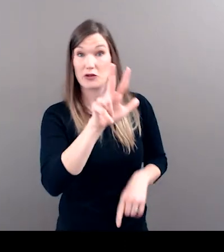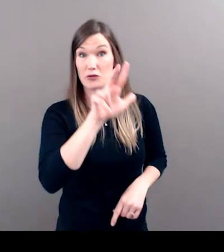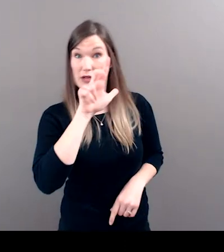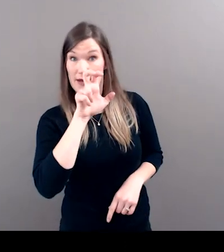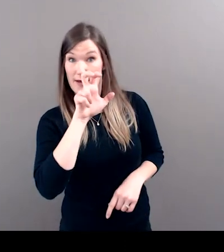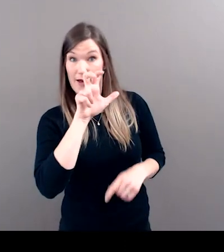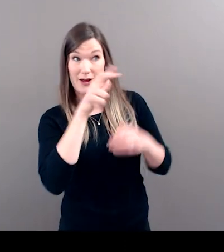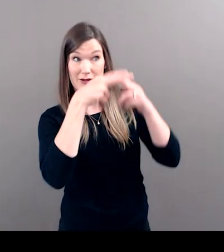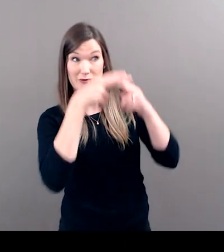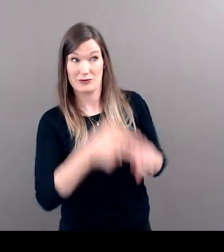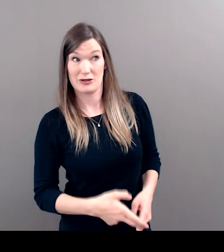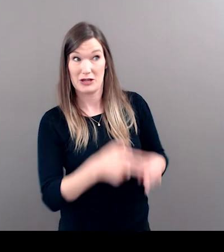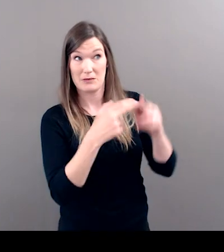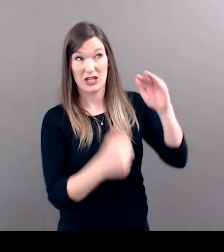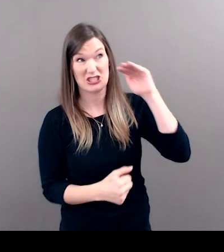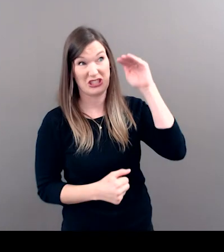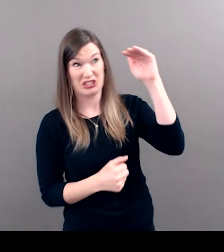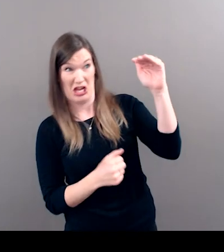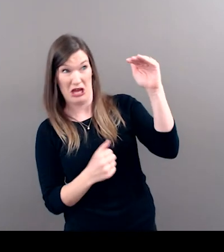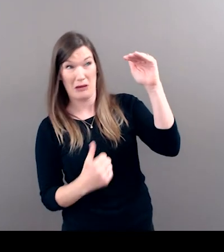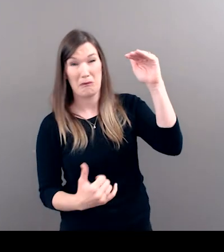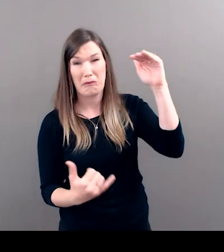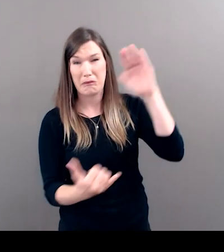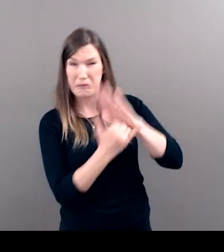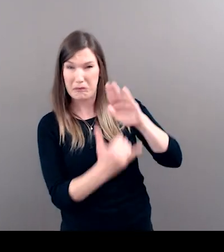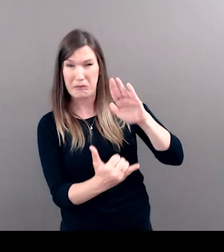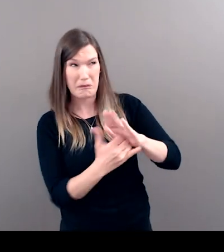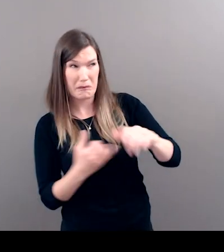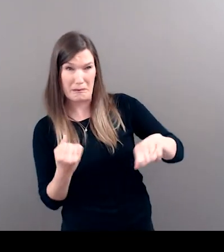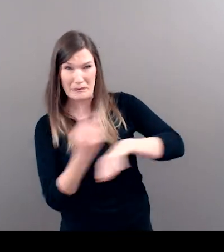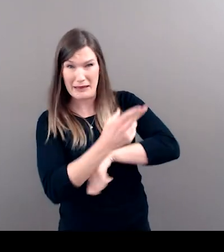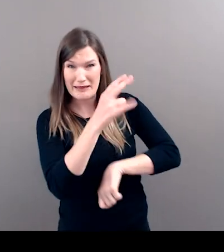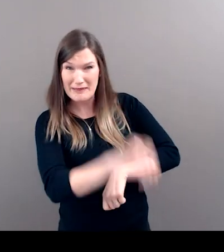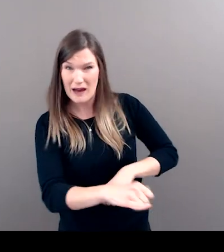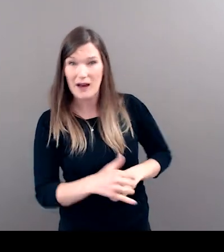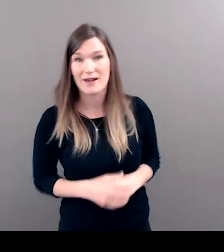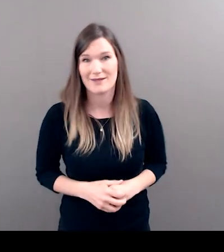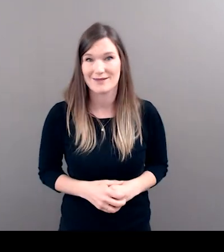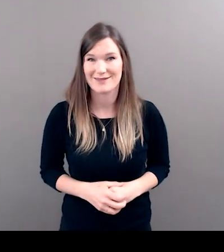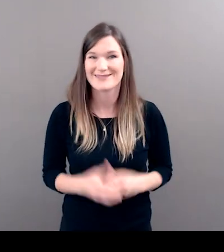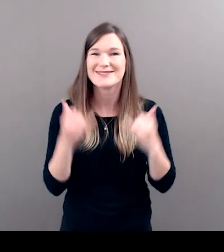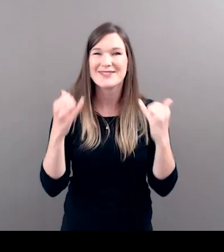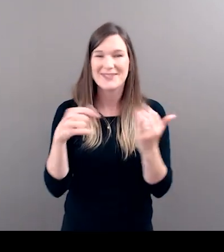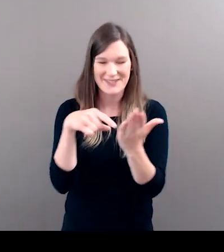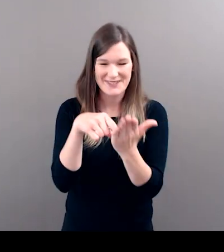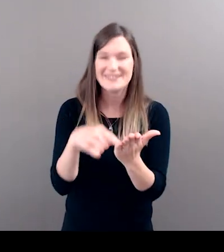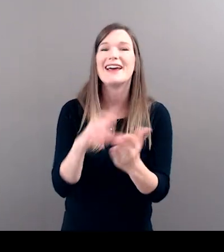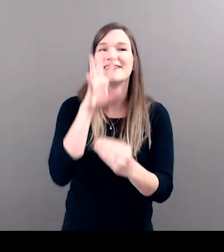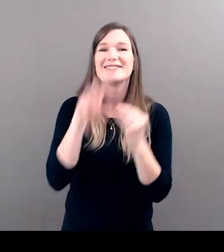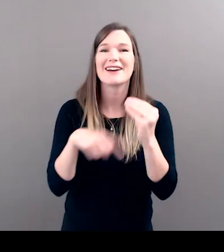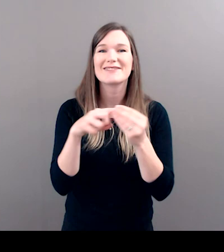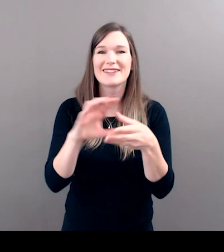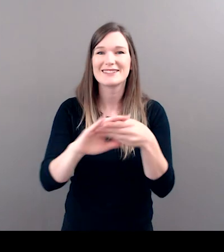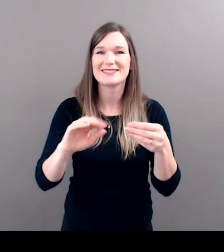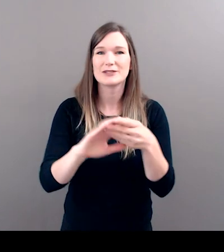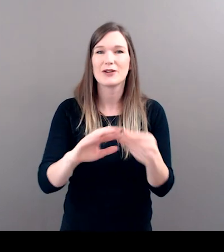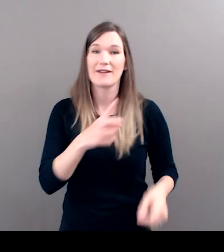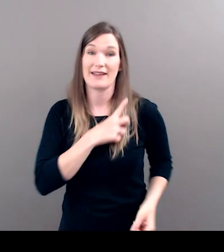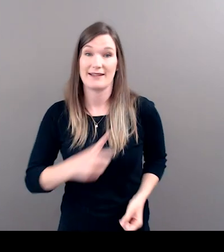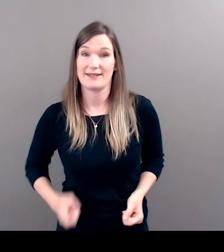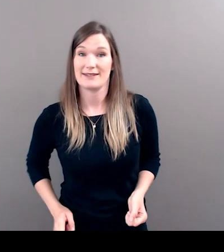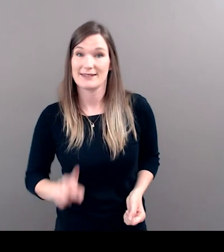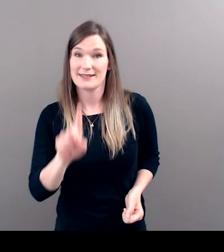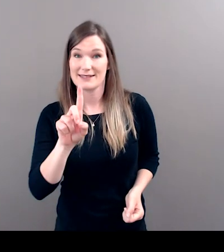Bible. It's David and Goliath. David and Goliath is a story about a young kid who kills a